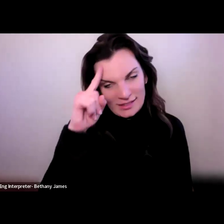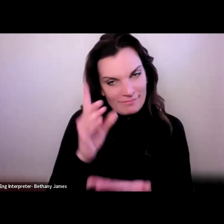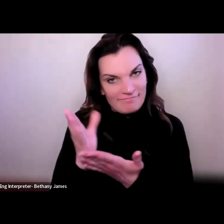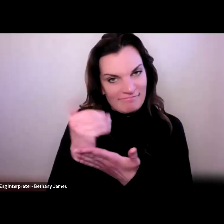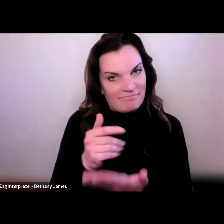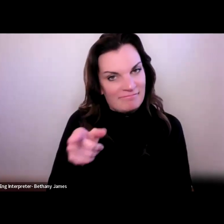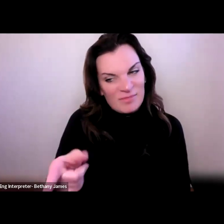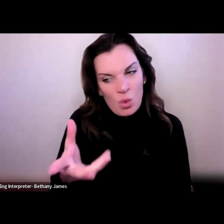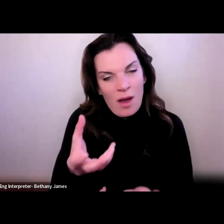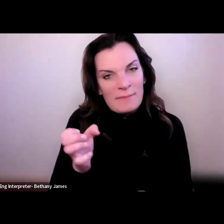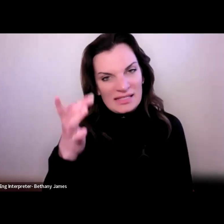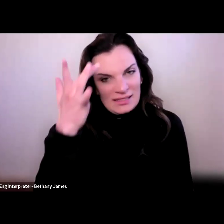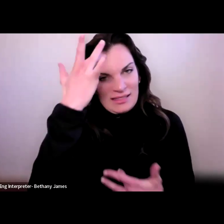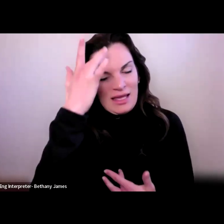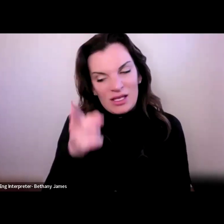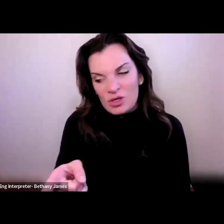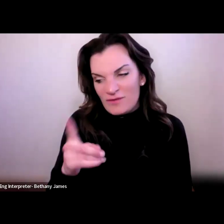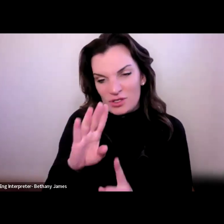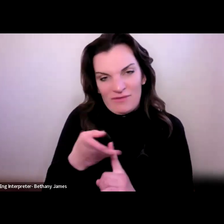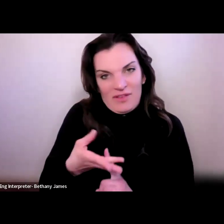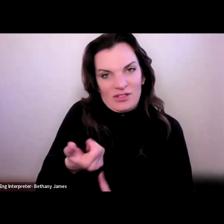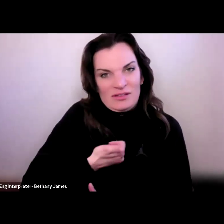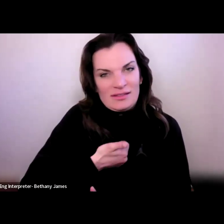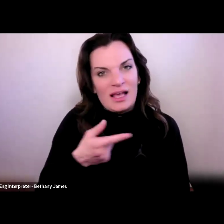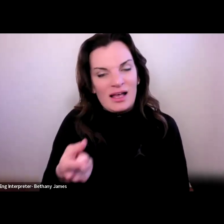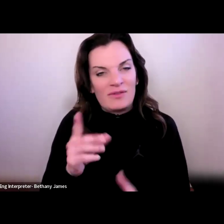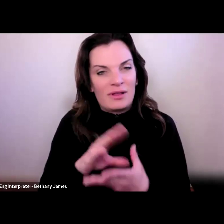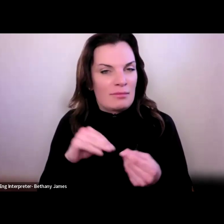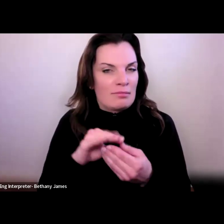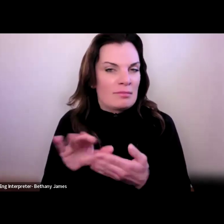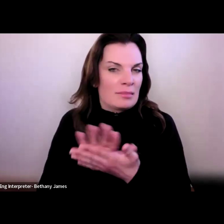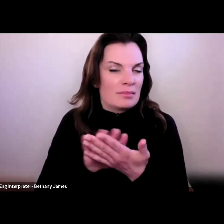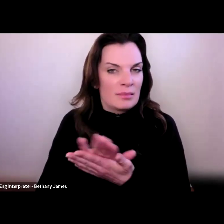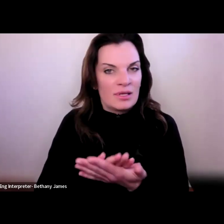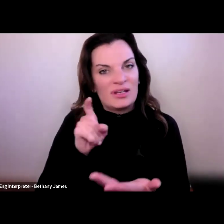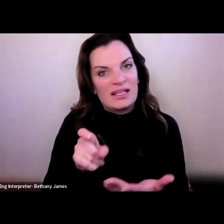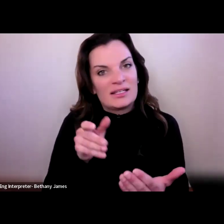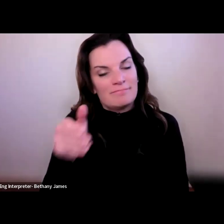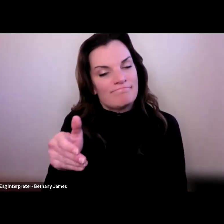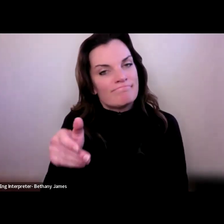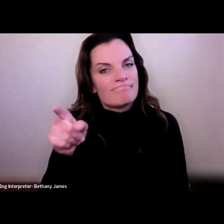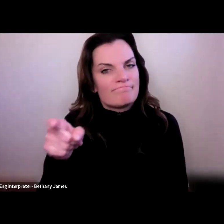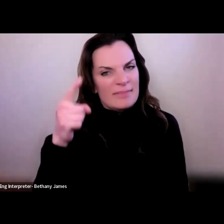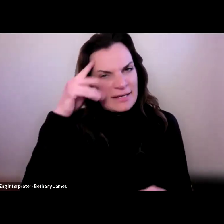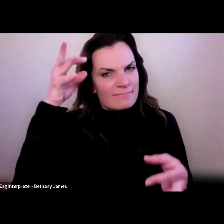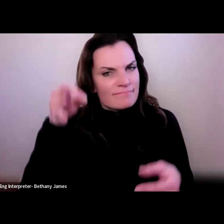wanted to be sick. I've convinced myself that I'm sick, and I just needed to go home and change my own mind, basically.